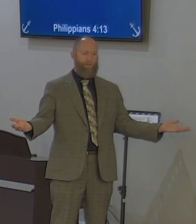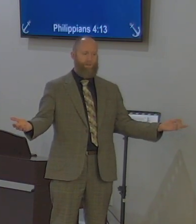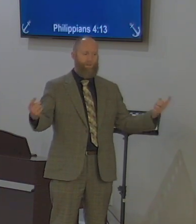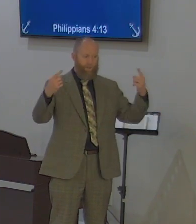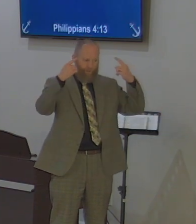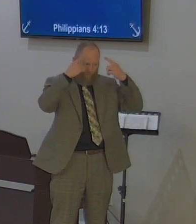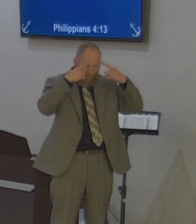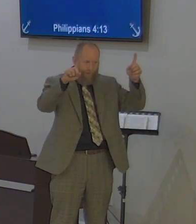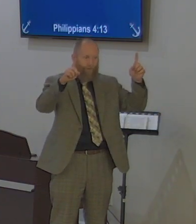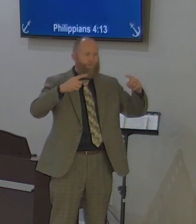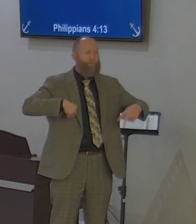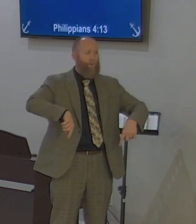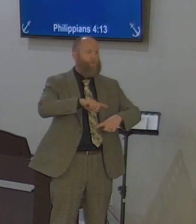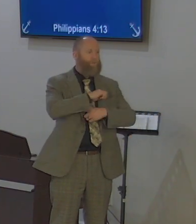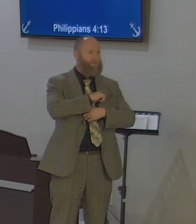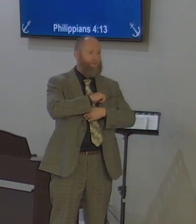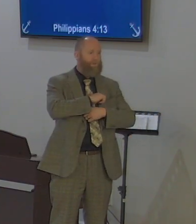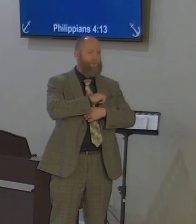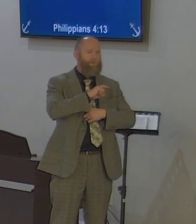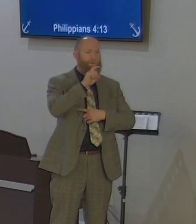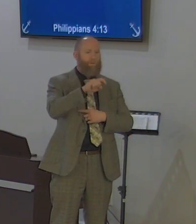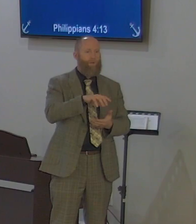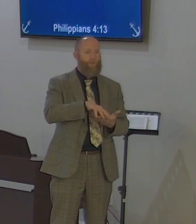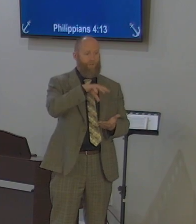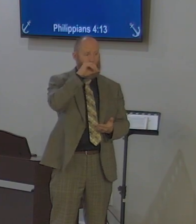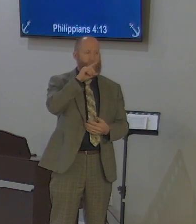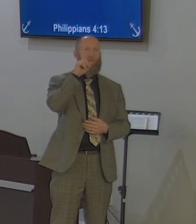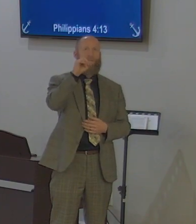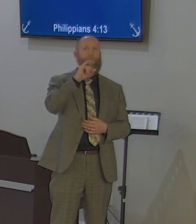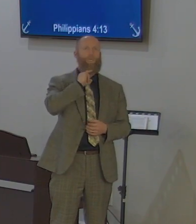And it's the lesson we must learn.